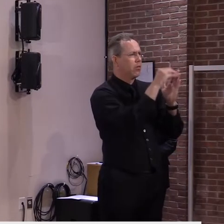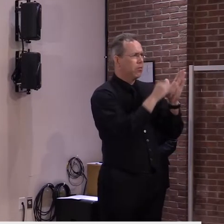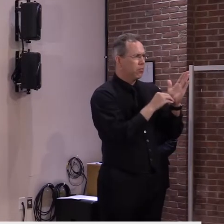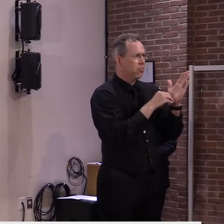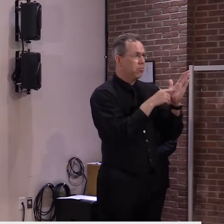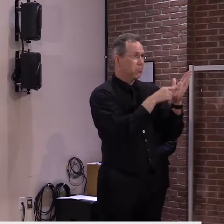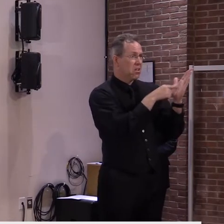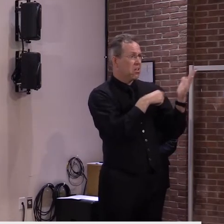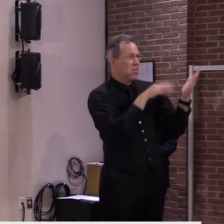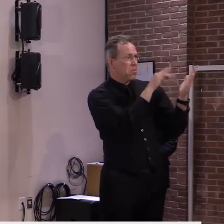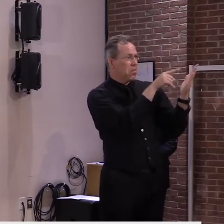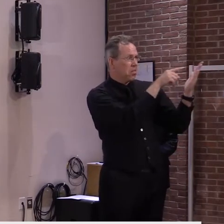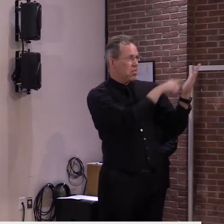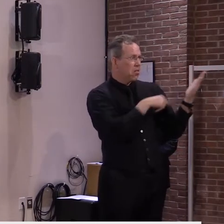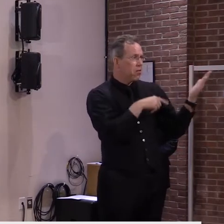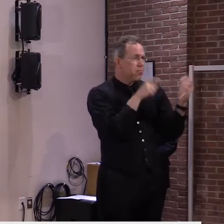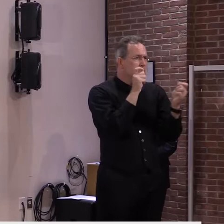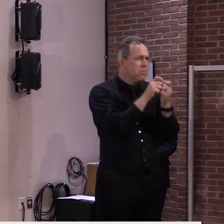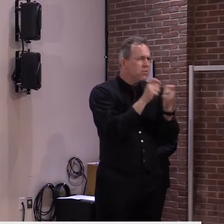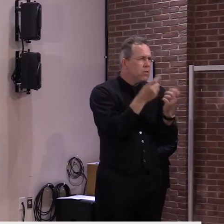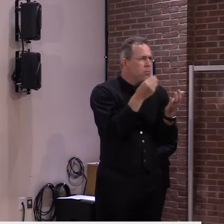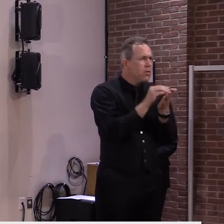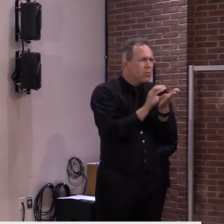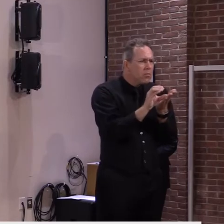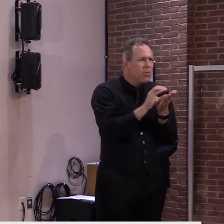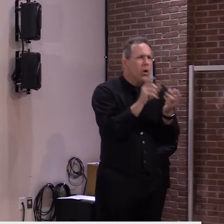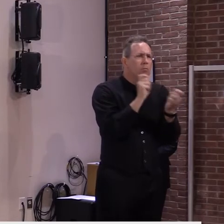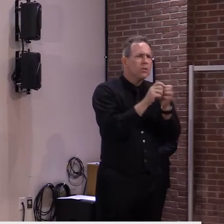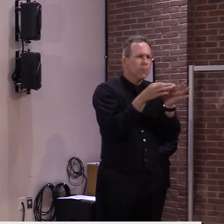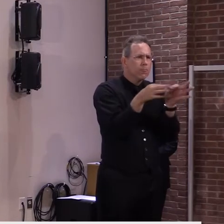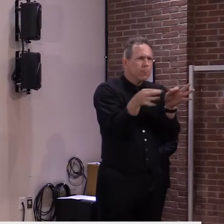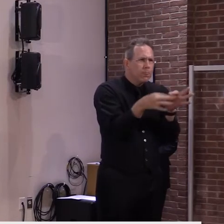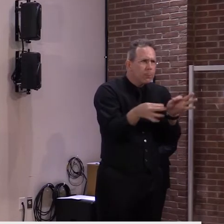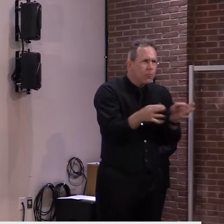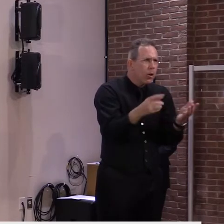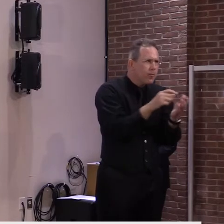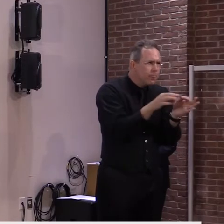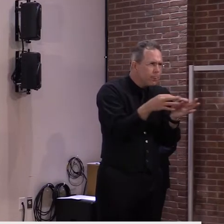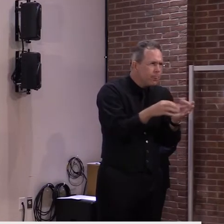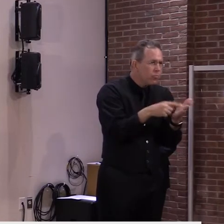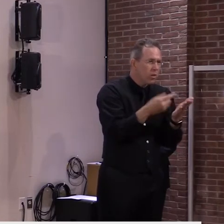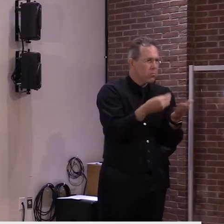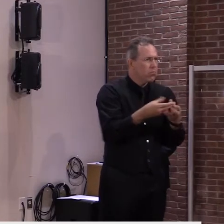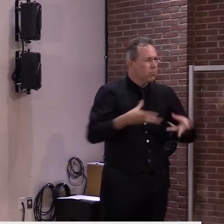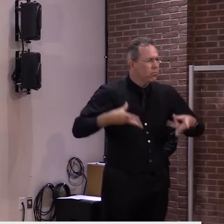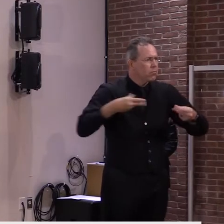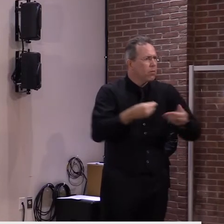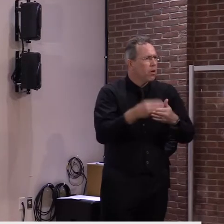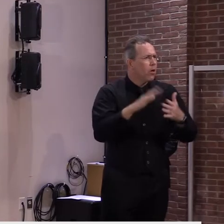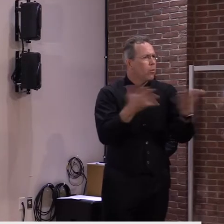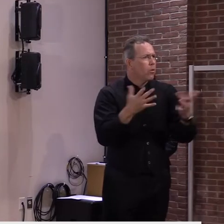to so that we know where we're going to spend this money in the future.